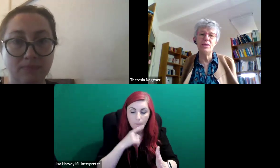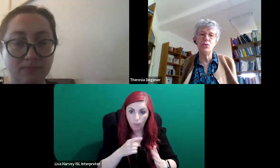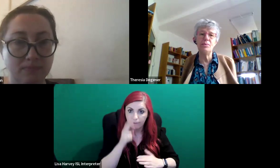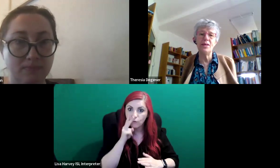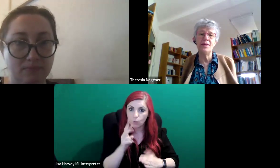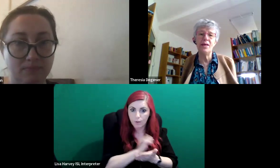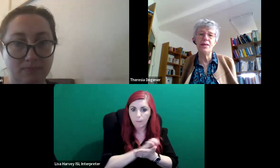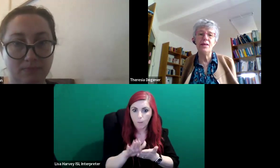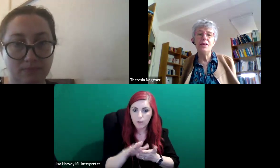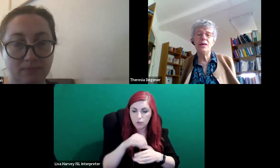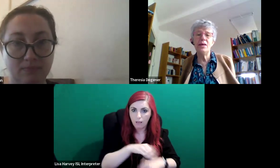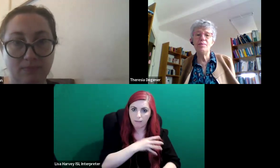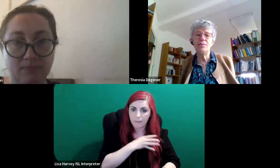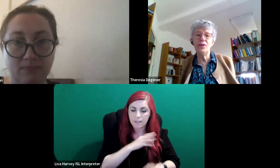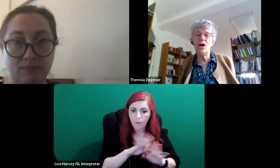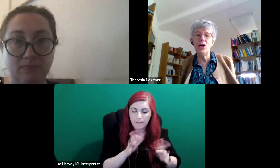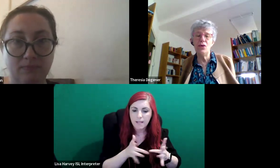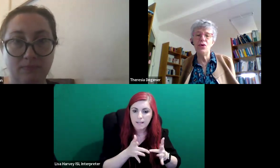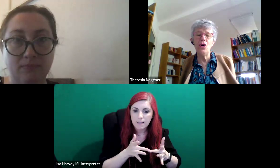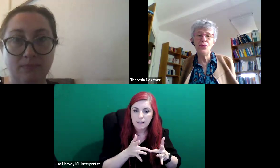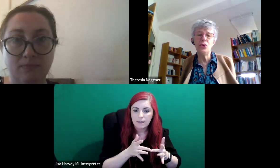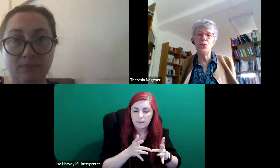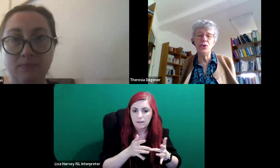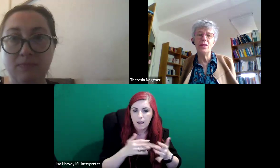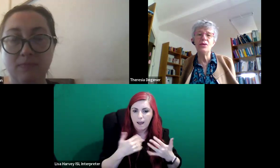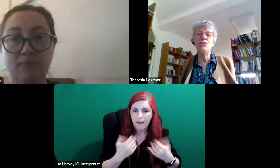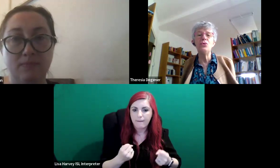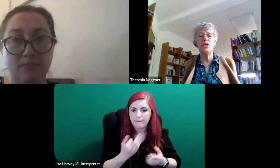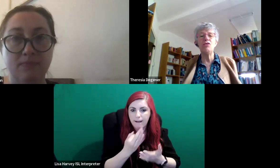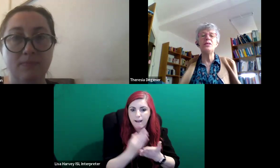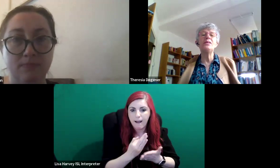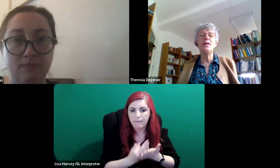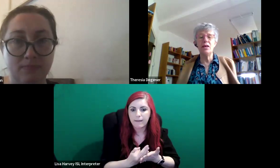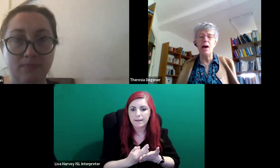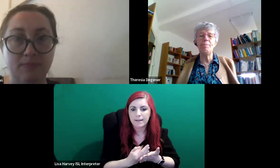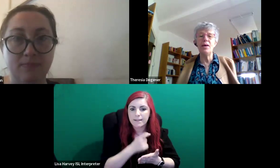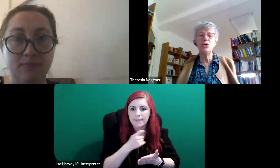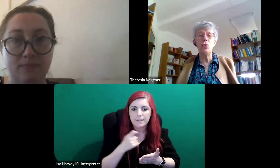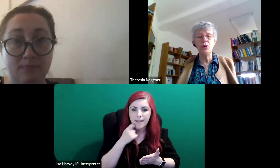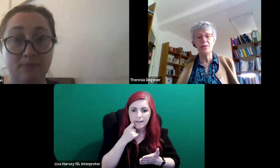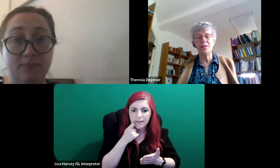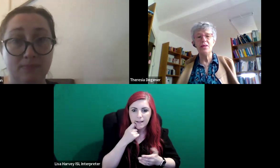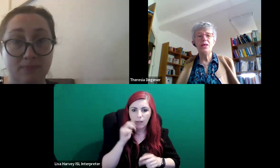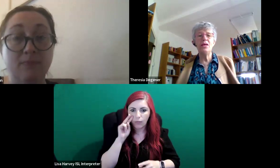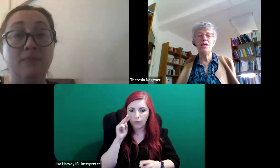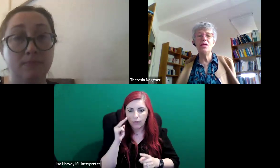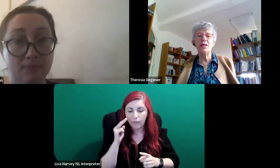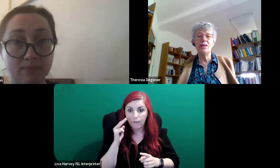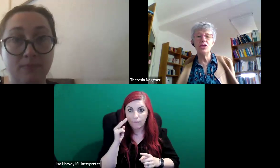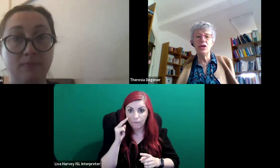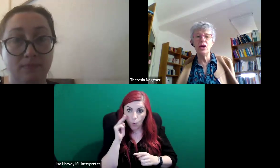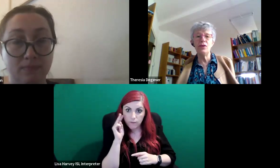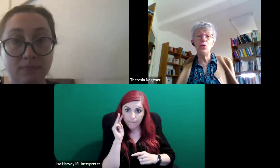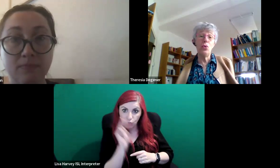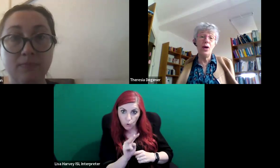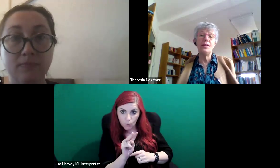the committee website. And I have often heard that the views have been taken up by courts at